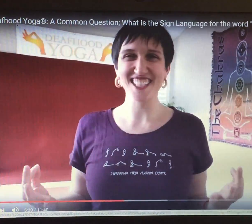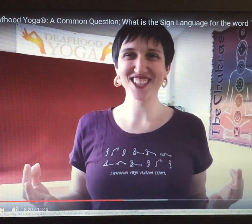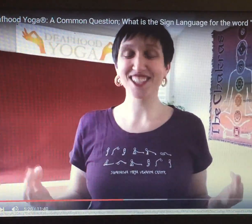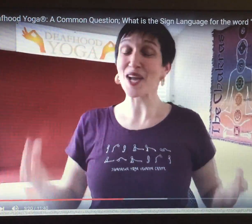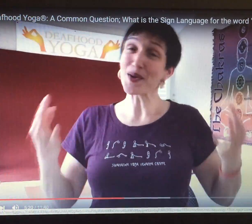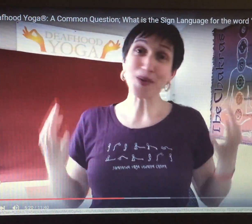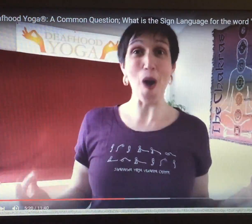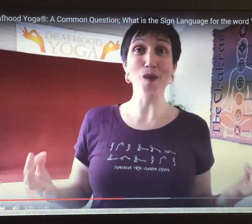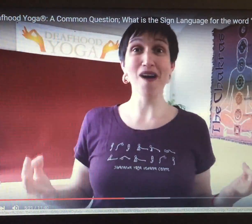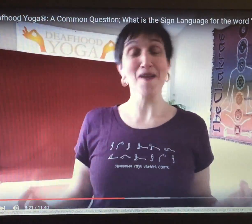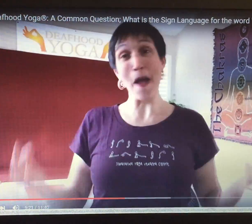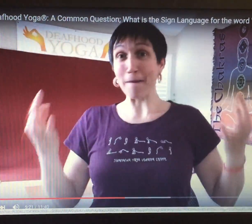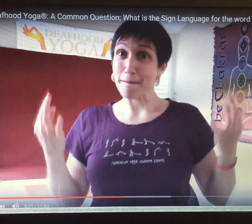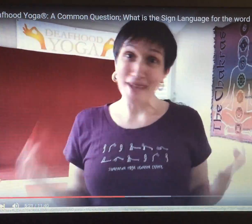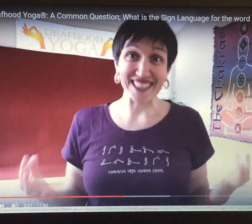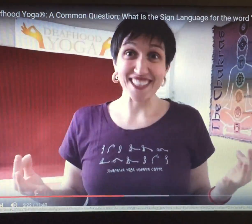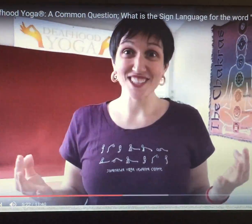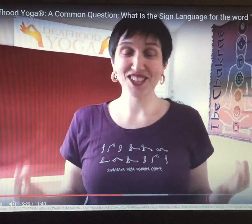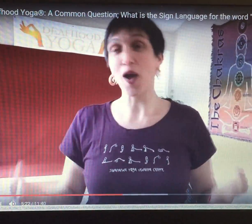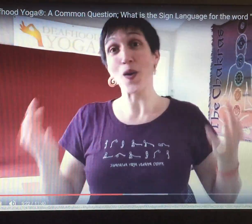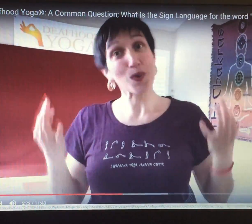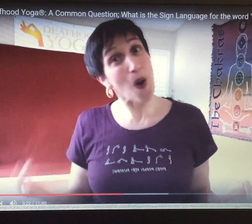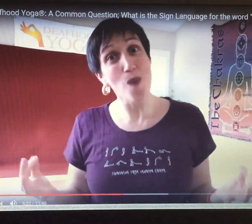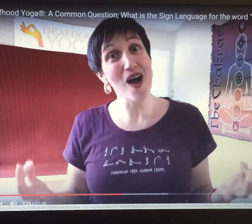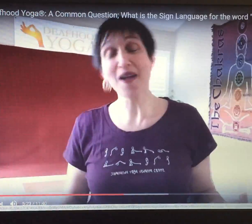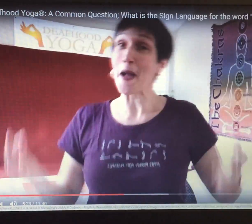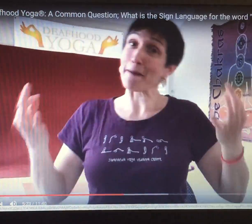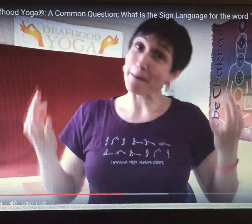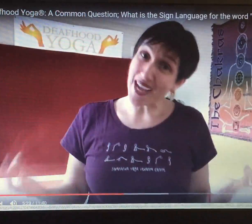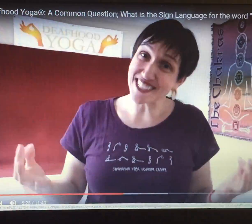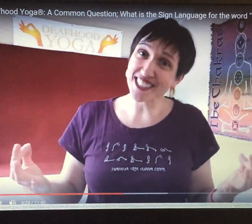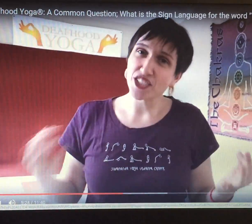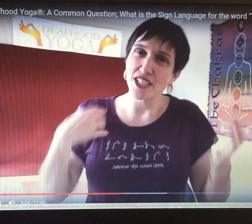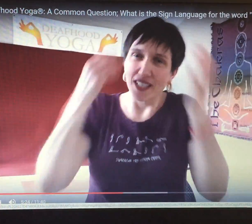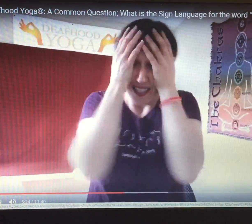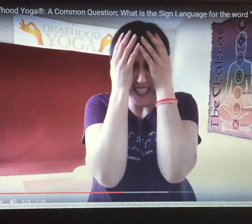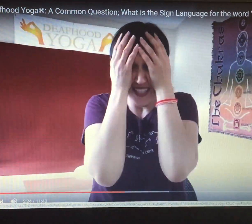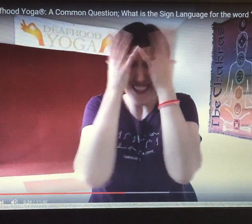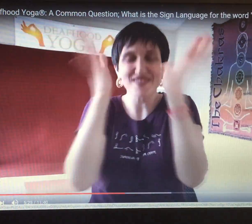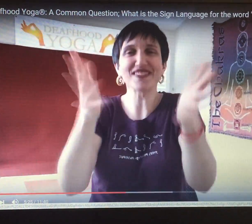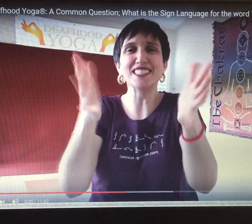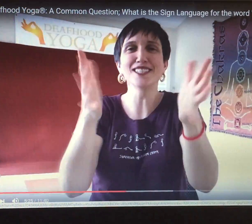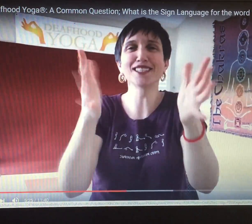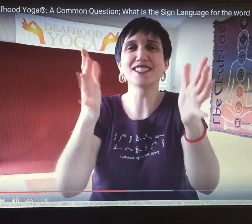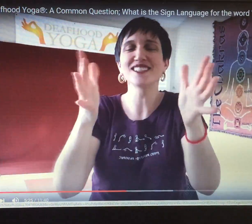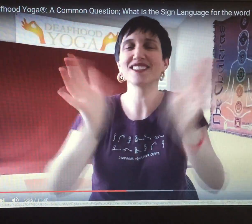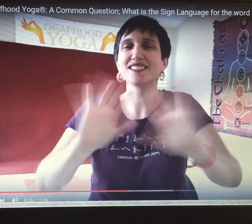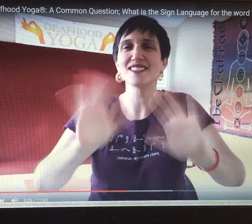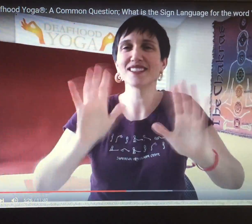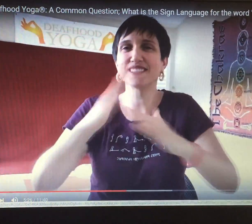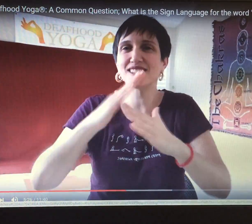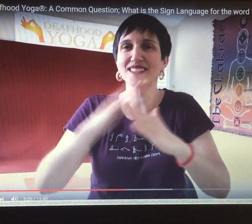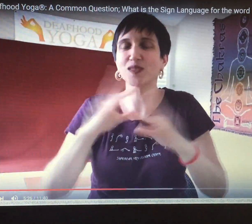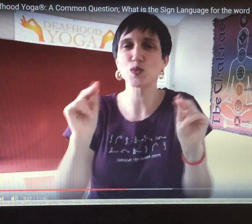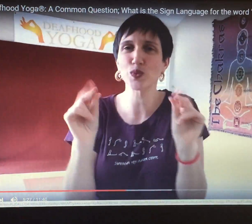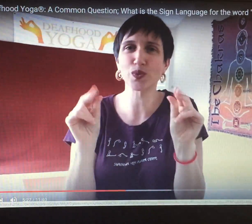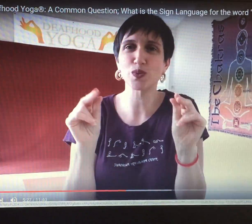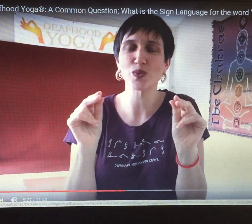meditation, yoga, meditation, yoga, meditation. Ugh, enough. Time